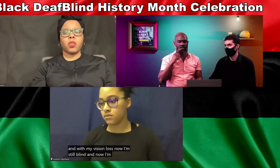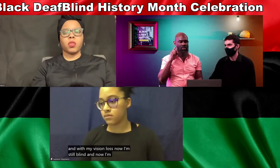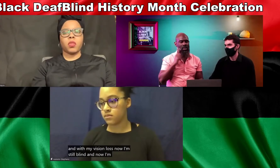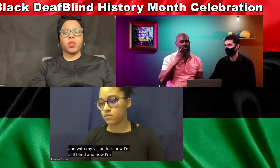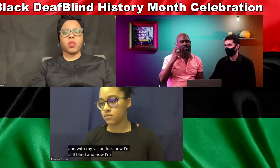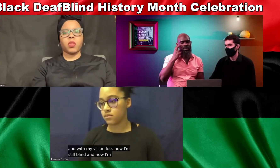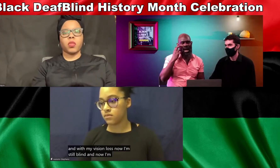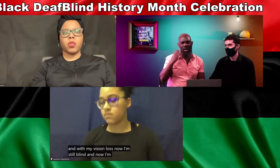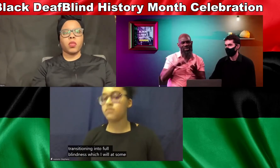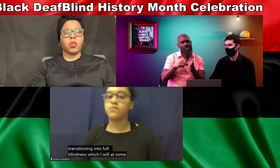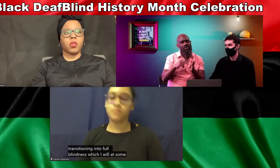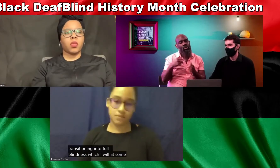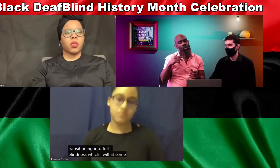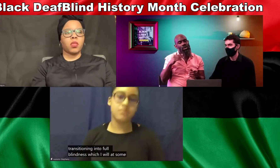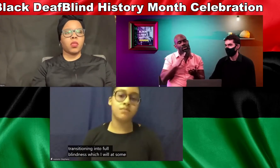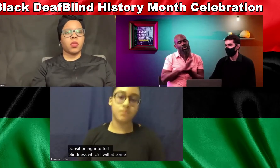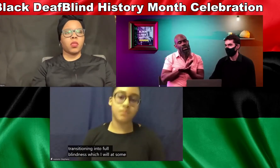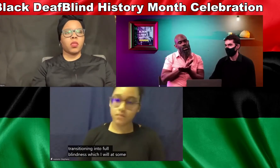point.